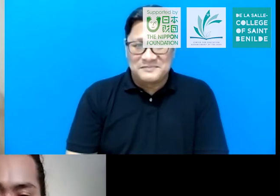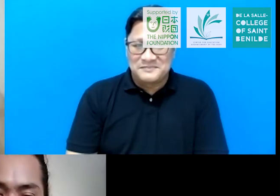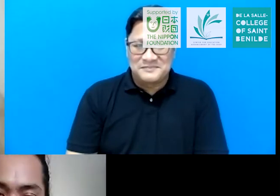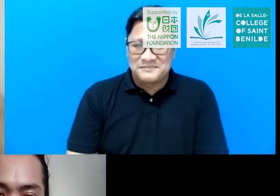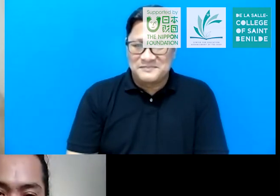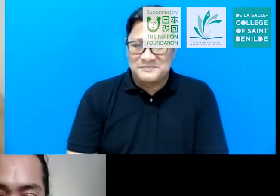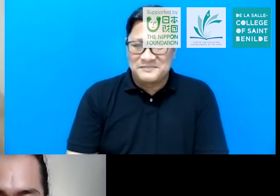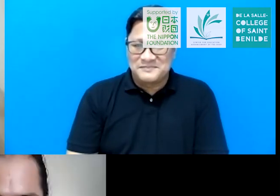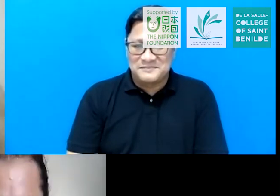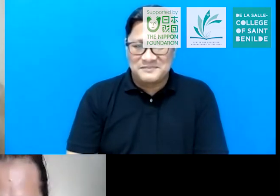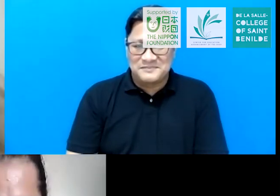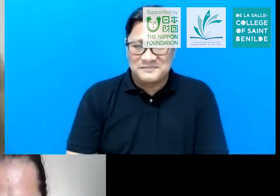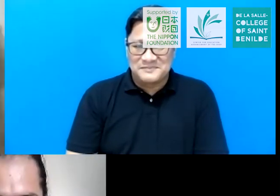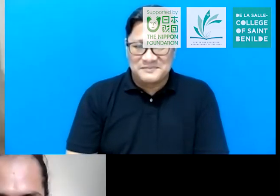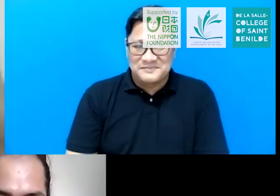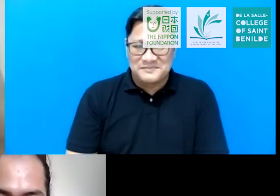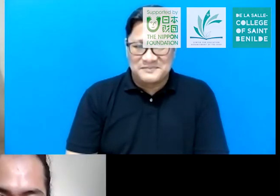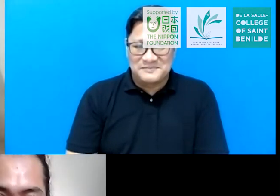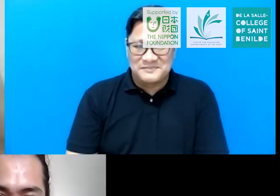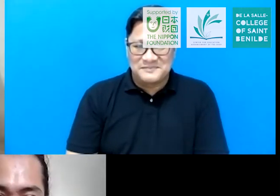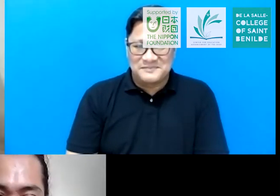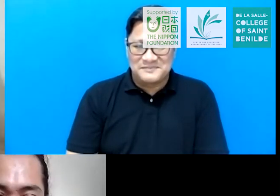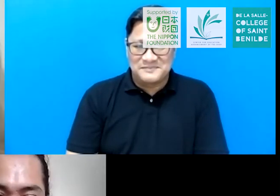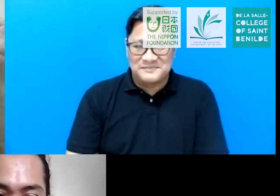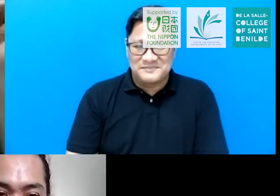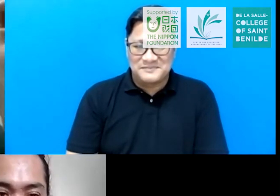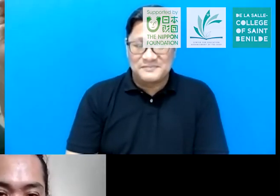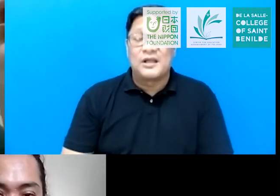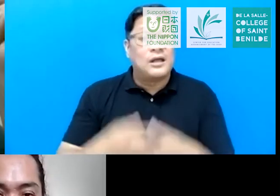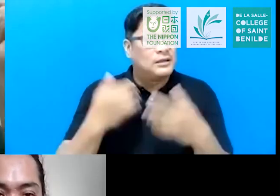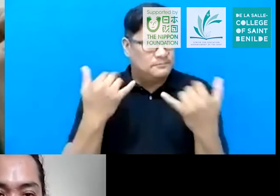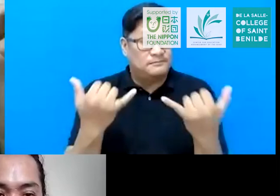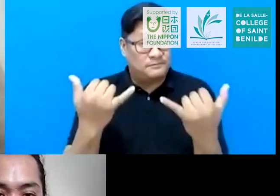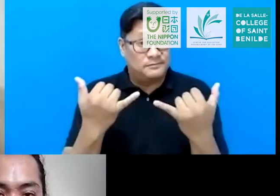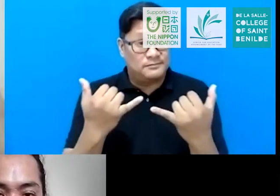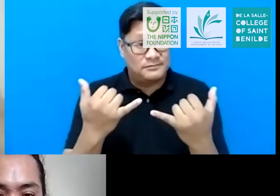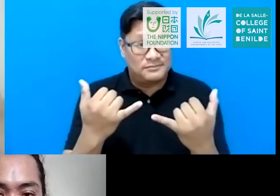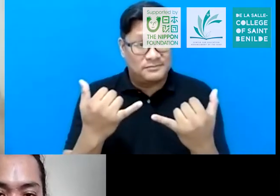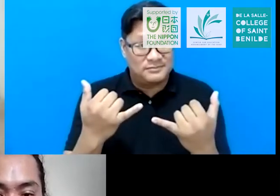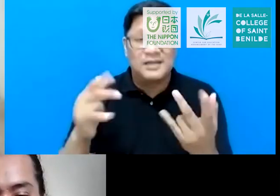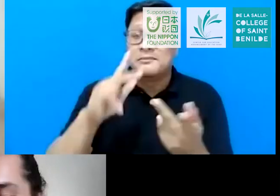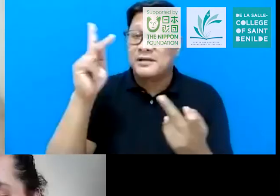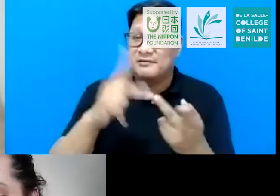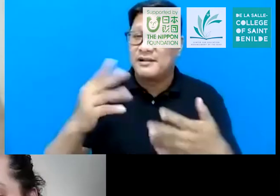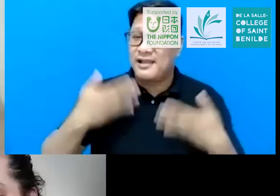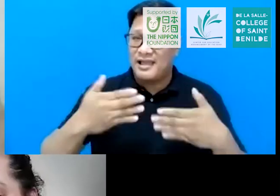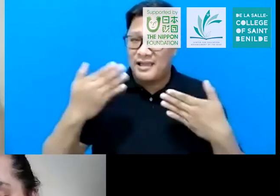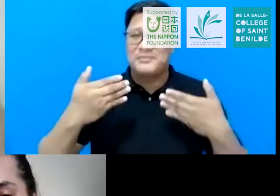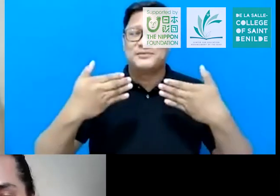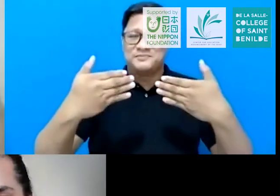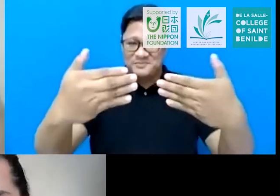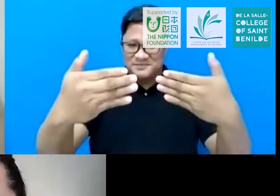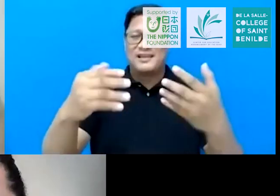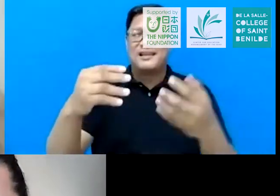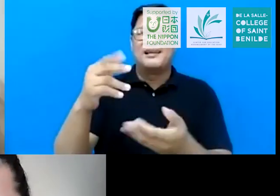All right, since there's none. Okay, now I'm perfectly happy to go on with lesson 6 and